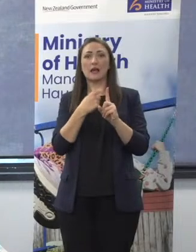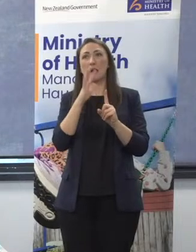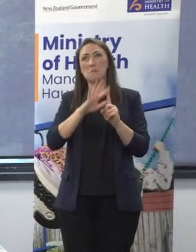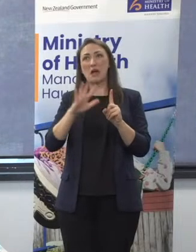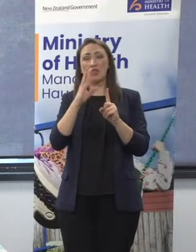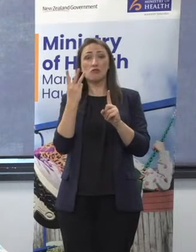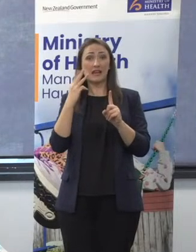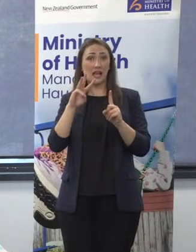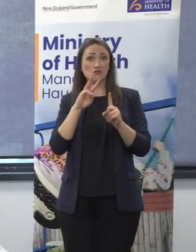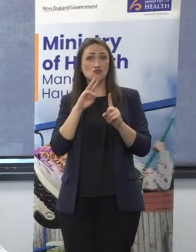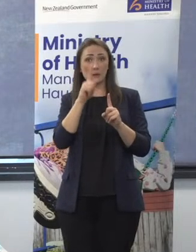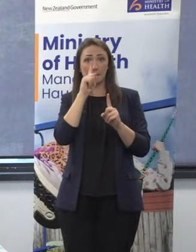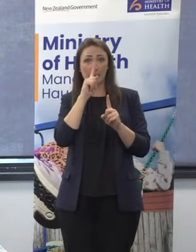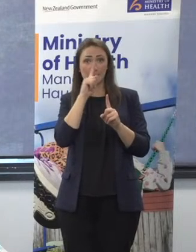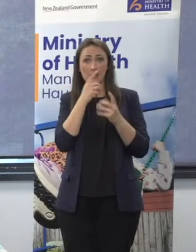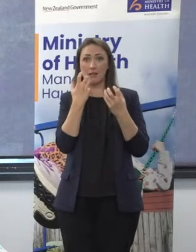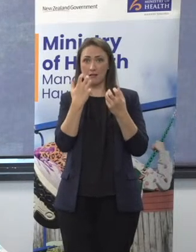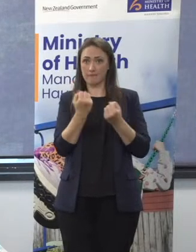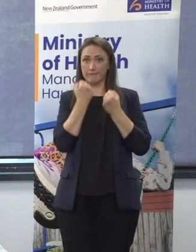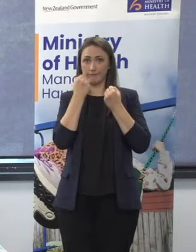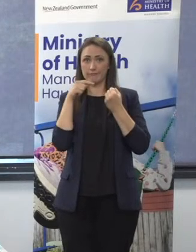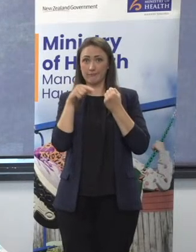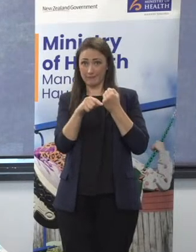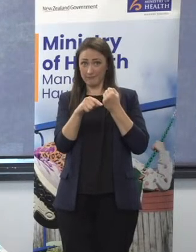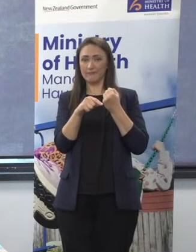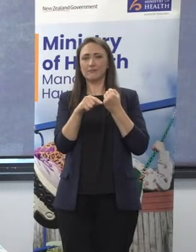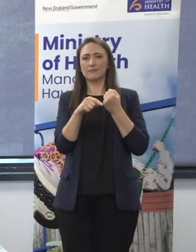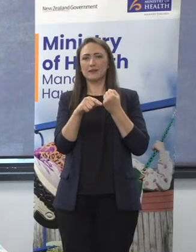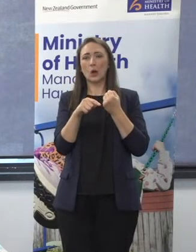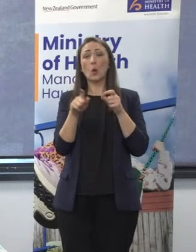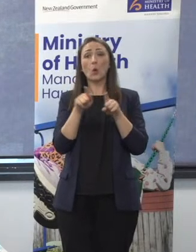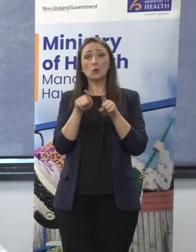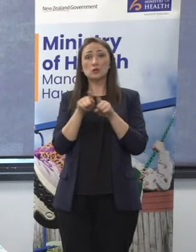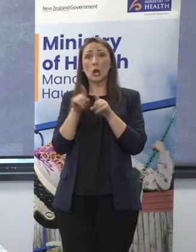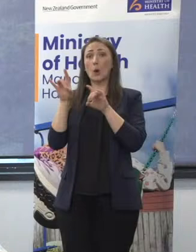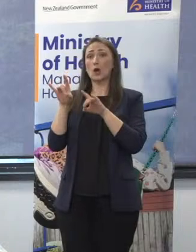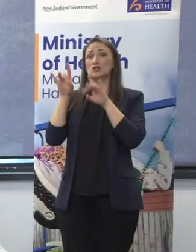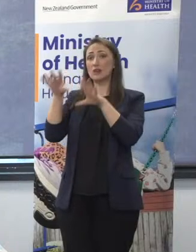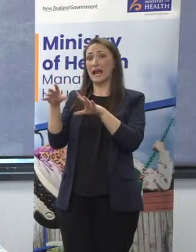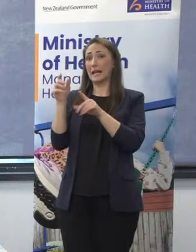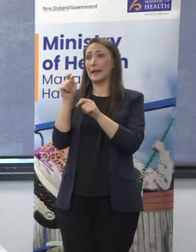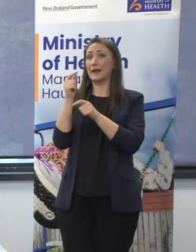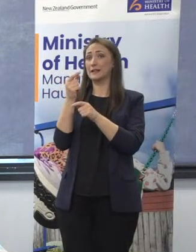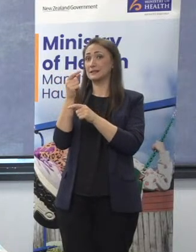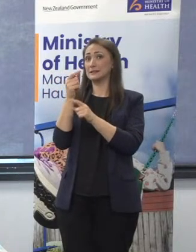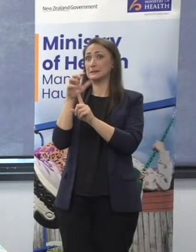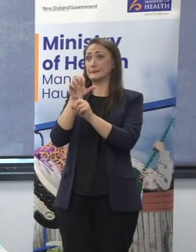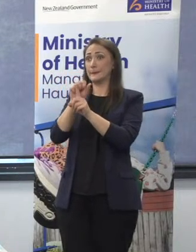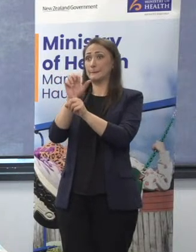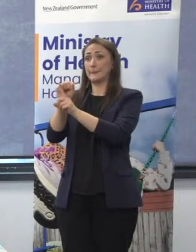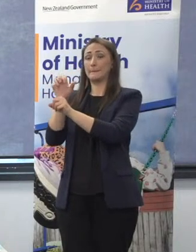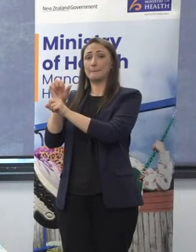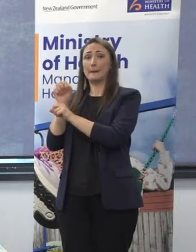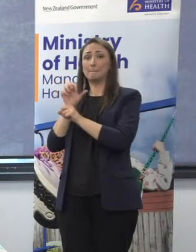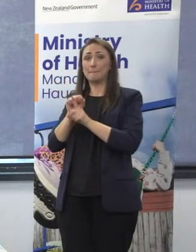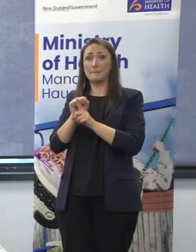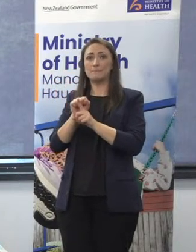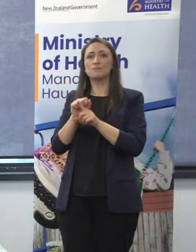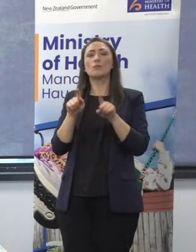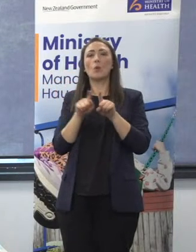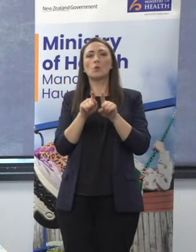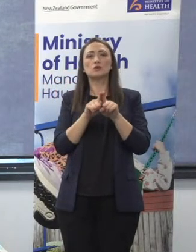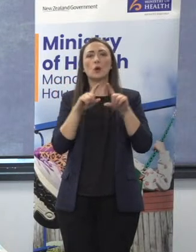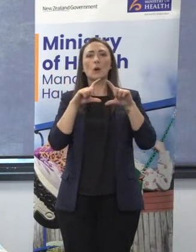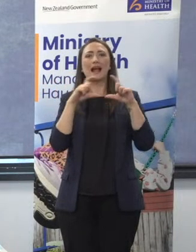far. So we are aware that the cases have been detected in Australia, and you may recall that Cabinet yesterday decided to make it